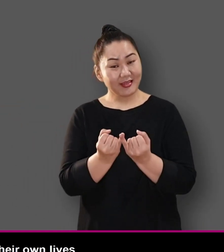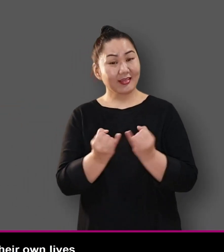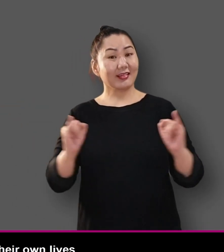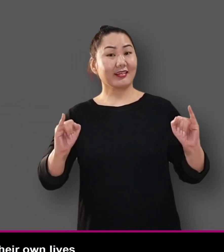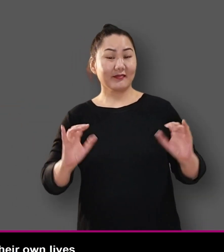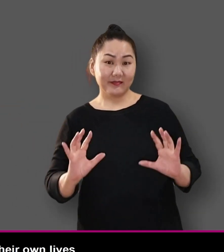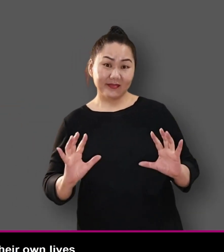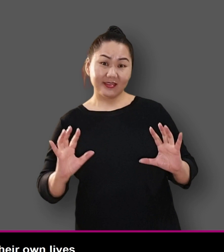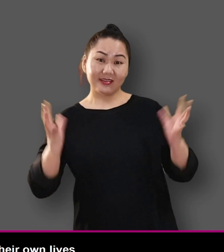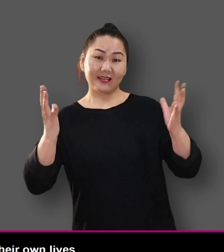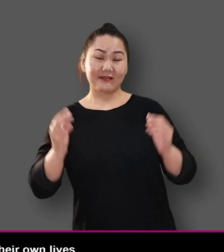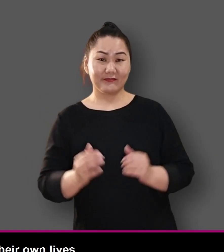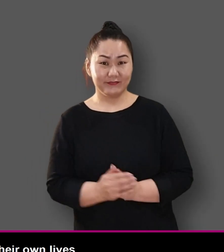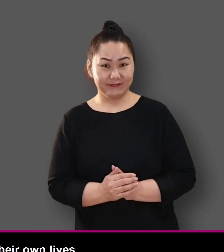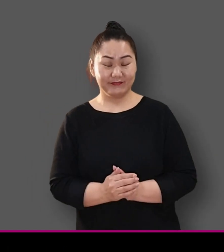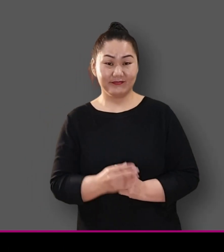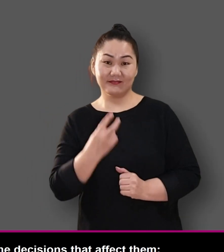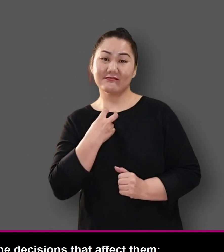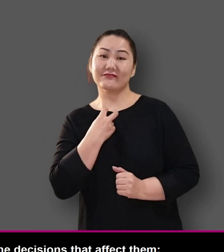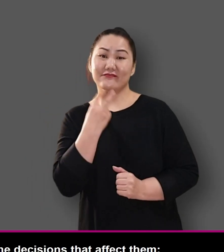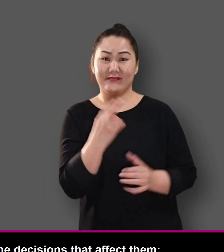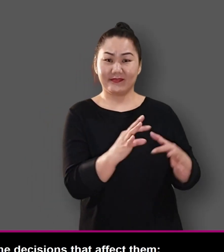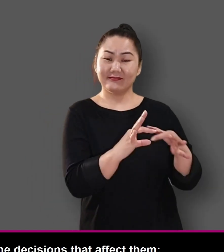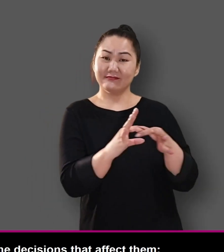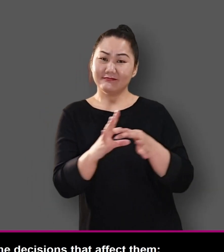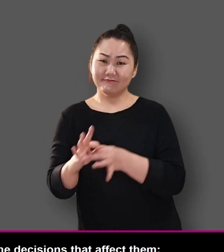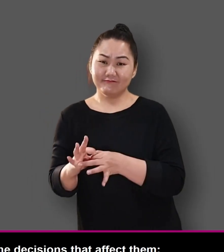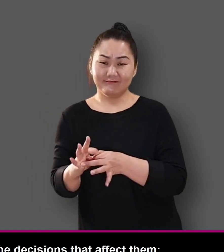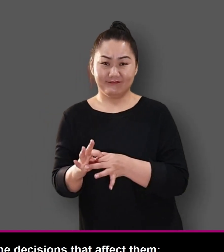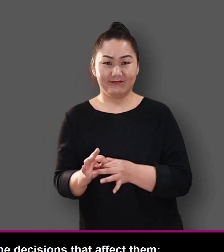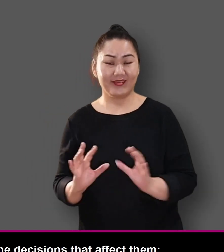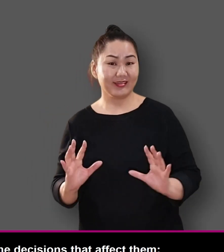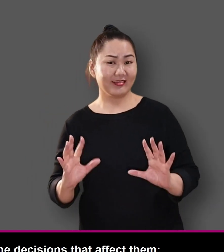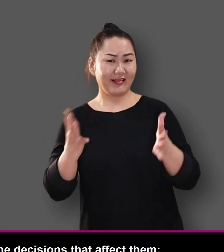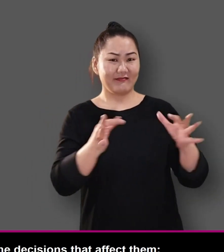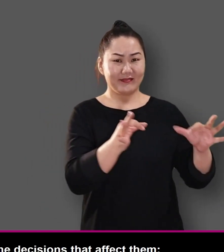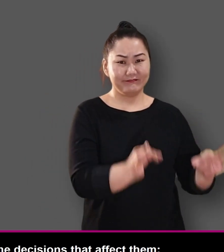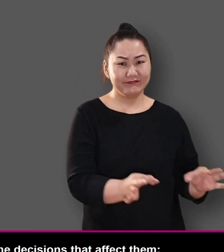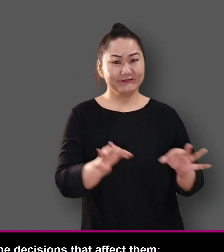to lead their own lives and to have a voice in the decisions that affect them.